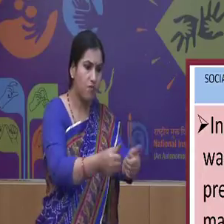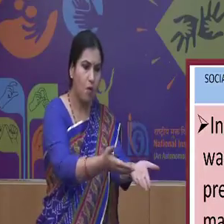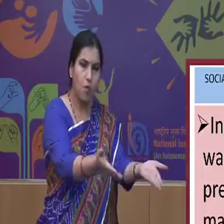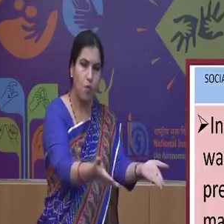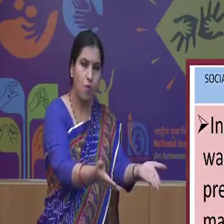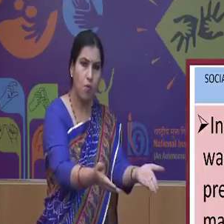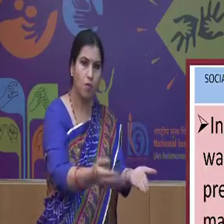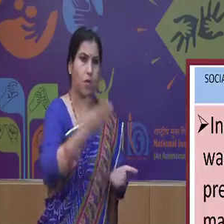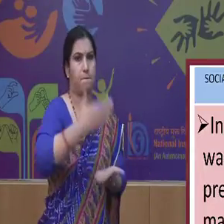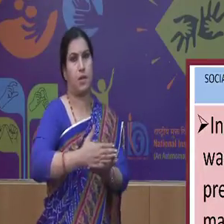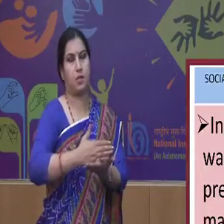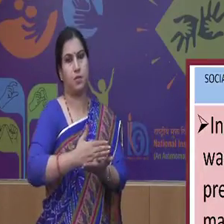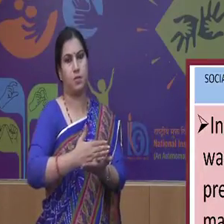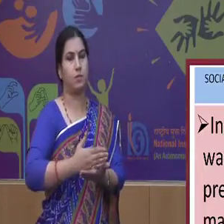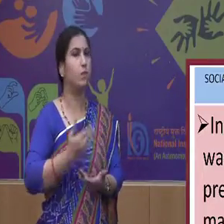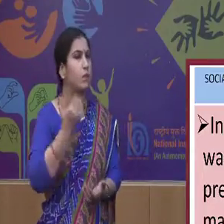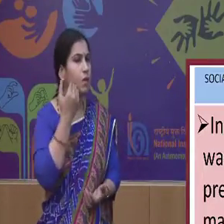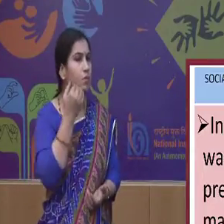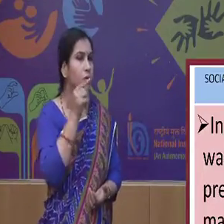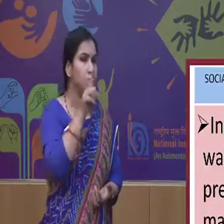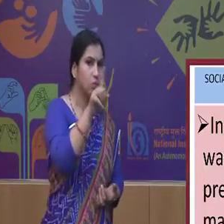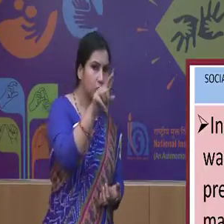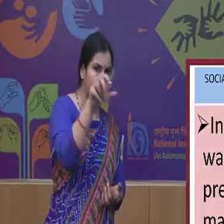In the year 1929,